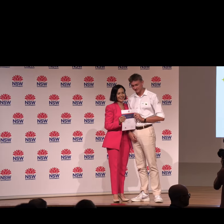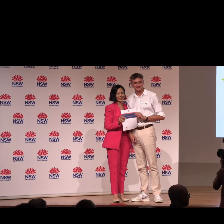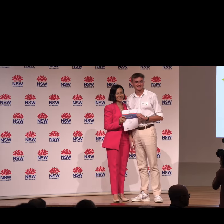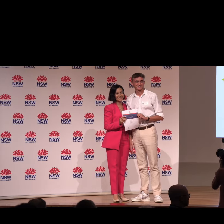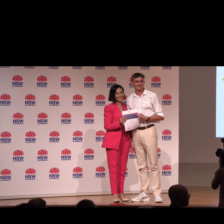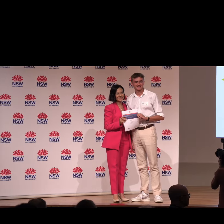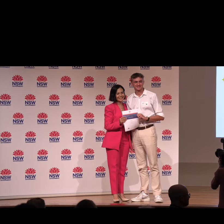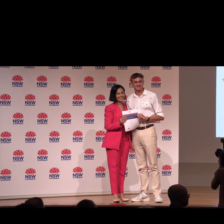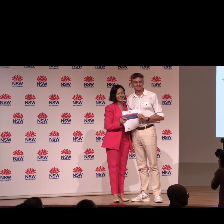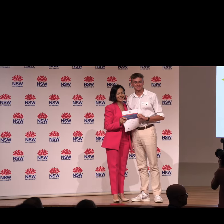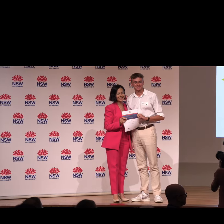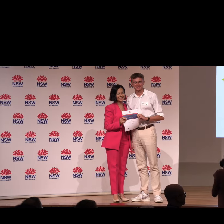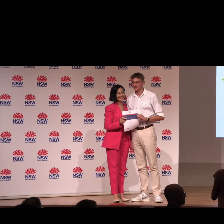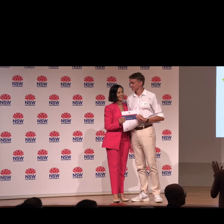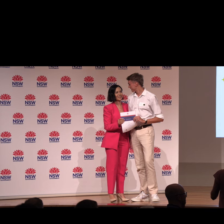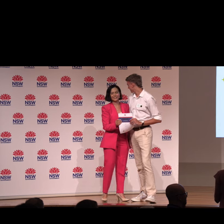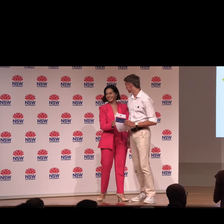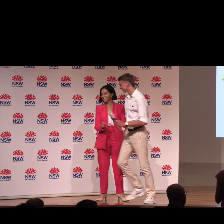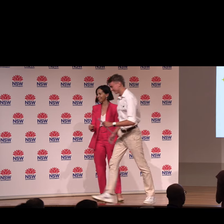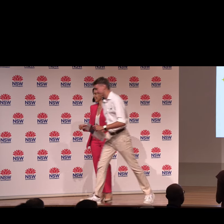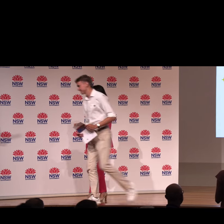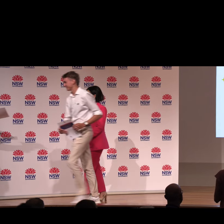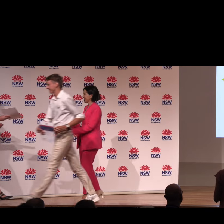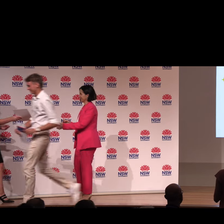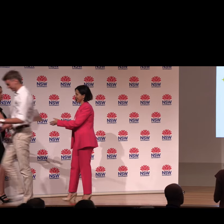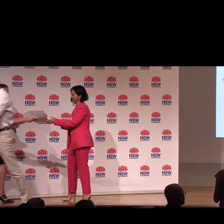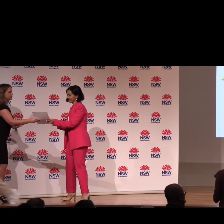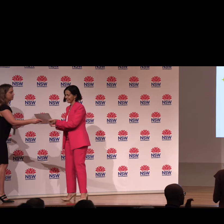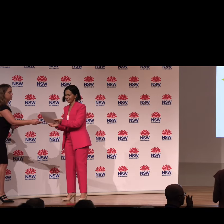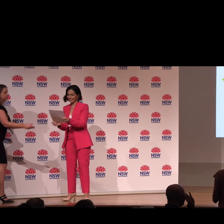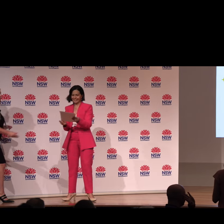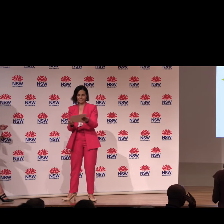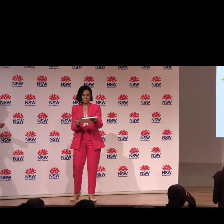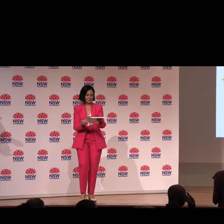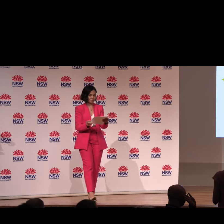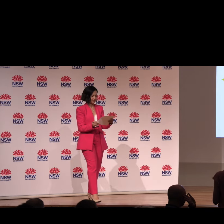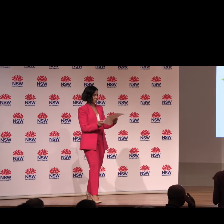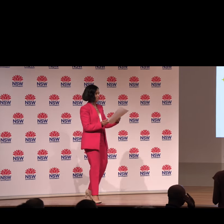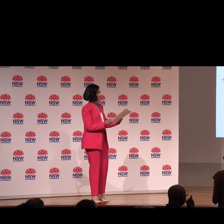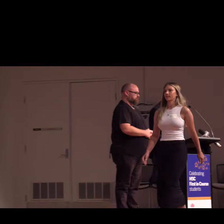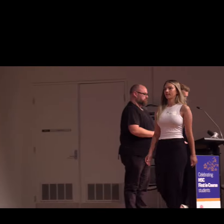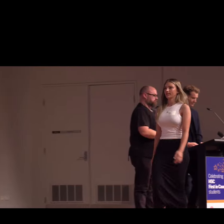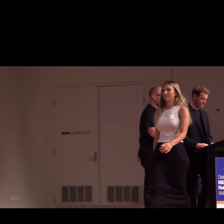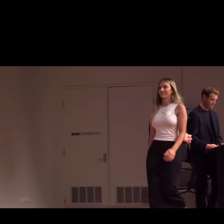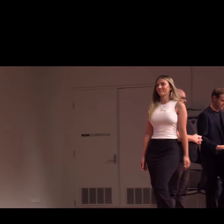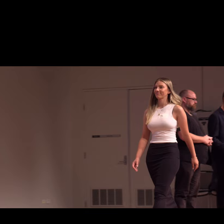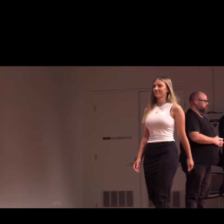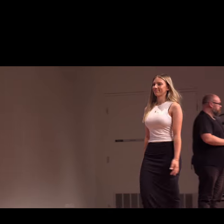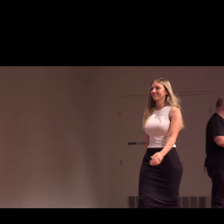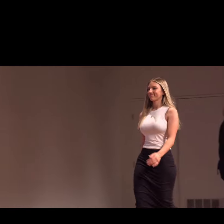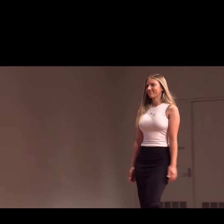In Croatian continuers, Paula Karoglan, Secondary Campus of Languages, Liverpool Boys Campus.